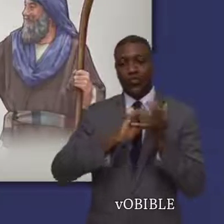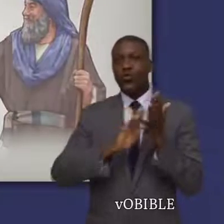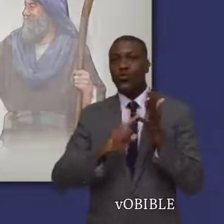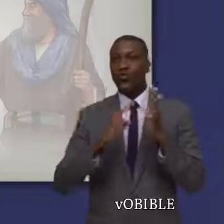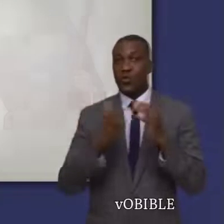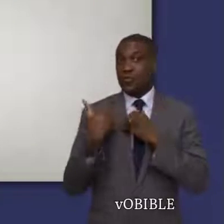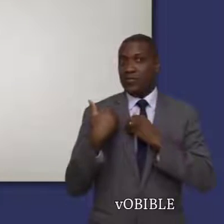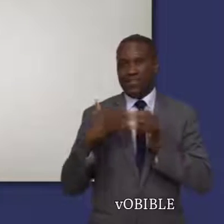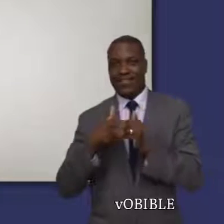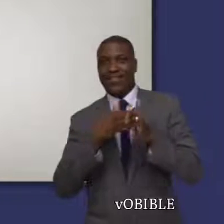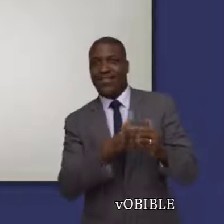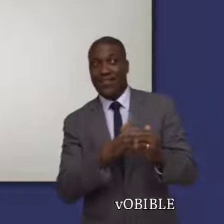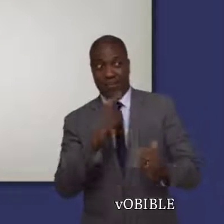land.